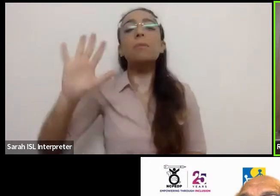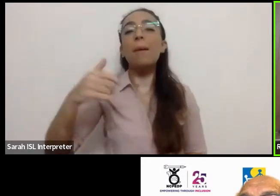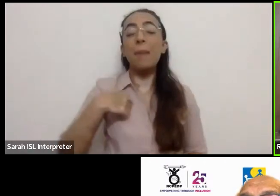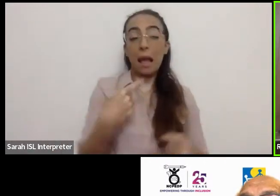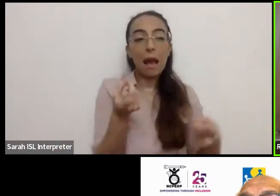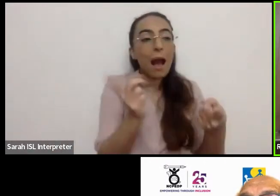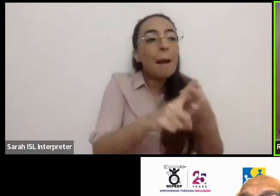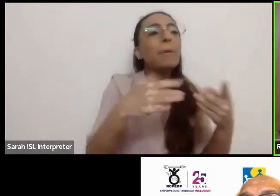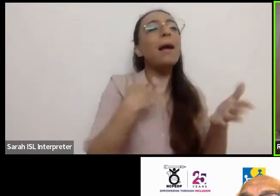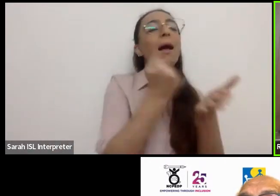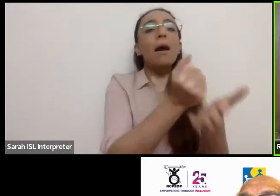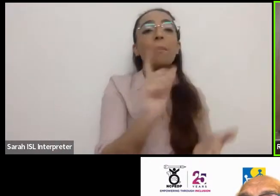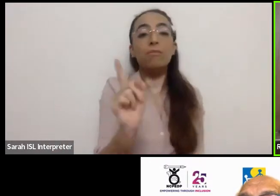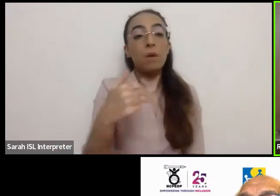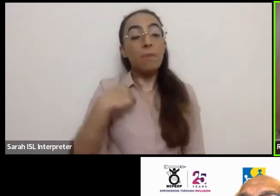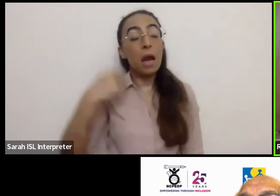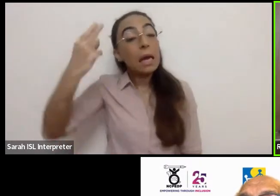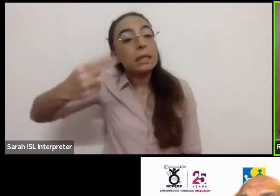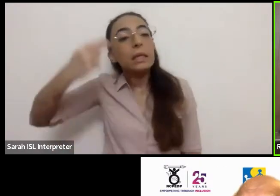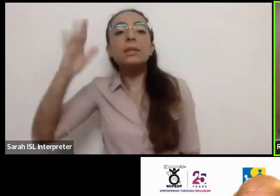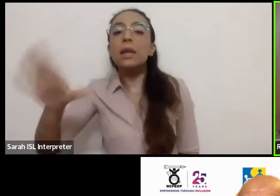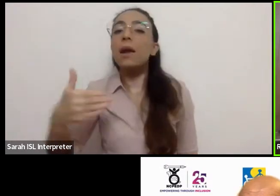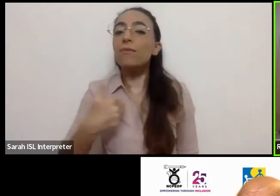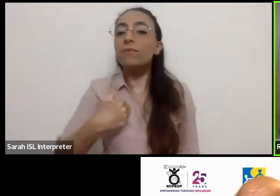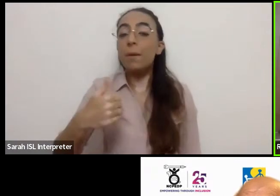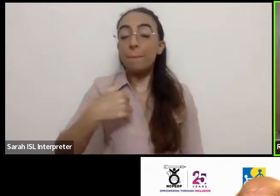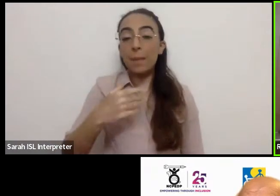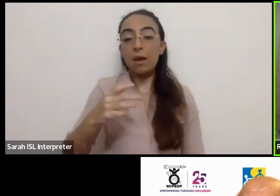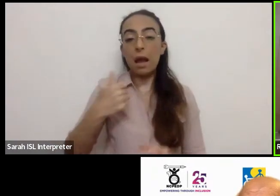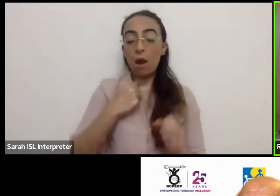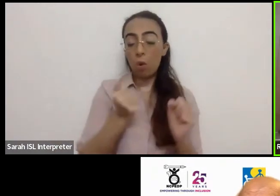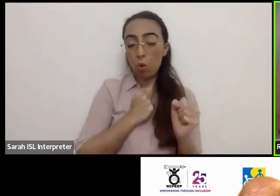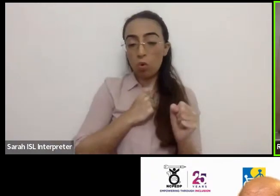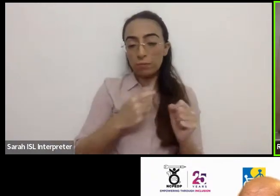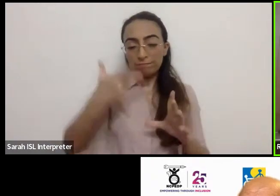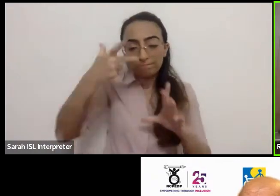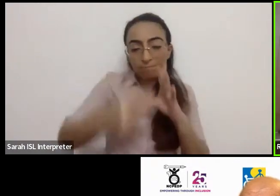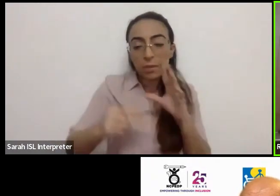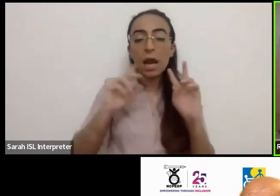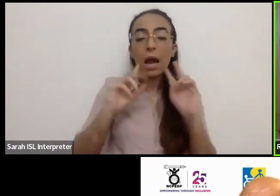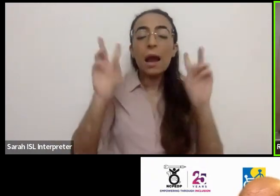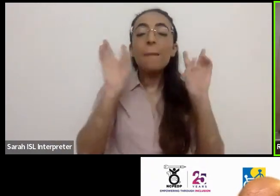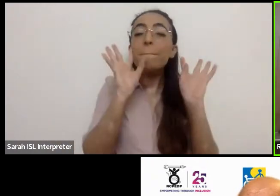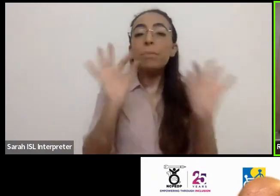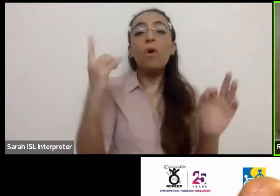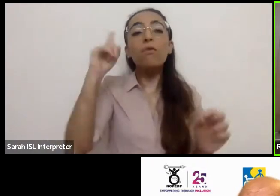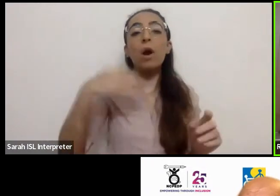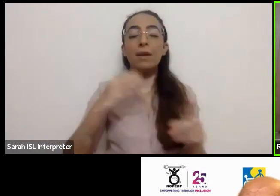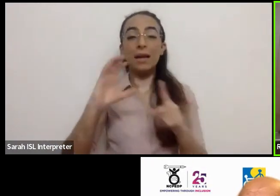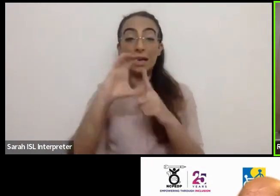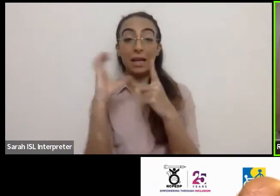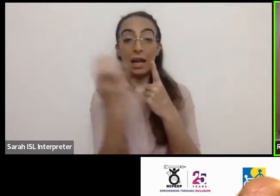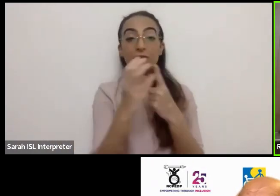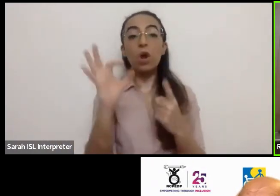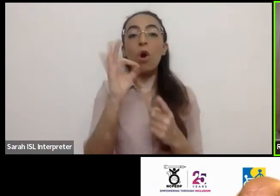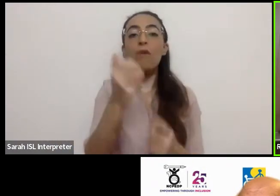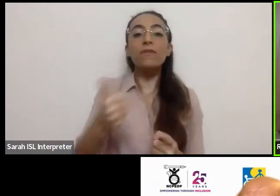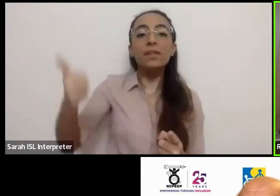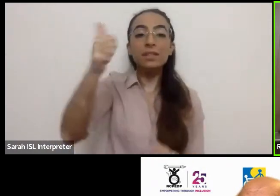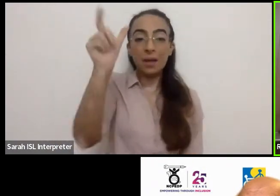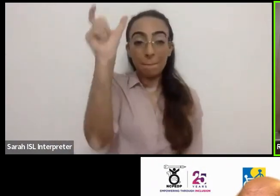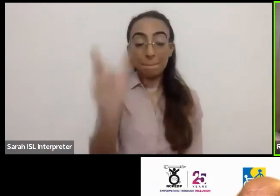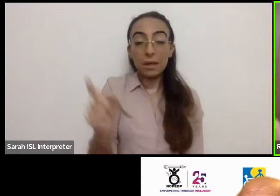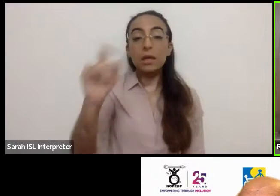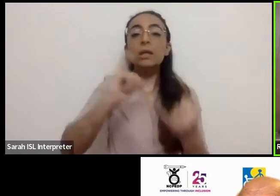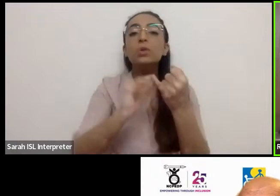but a core part of our overall diversity and inclusion agenda, which our chief culture officer of the company,